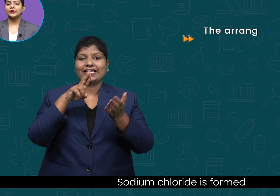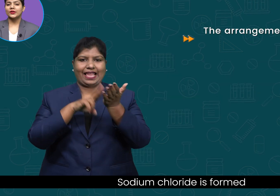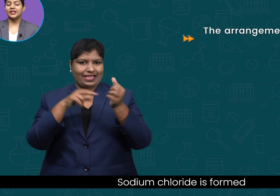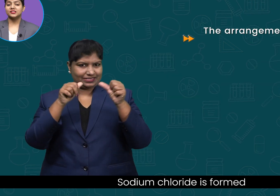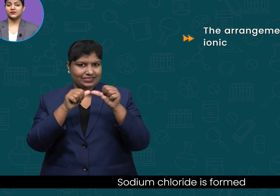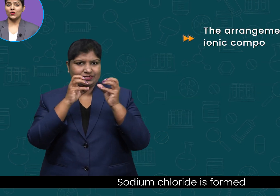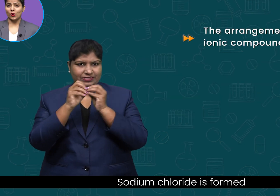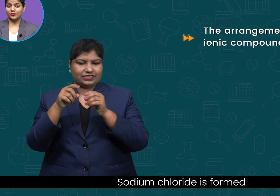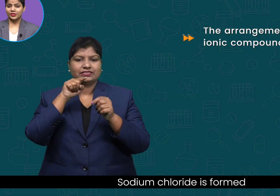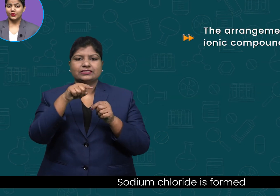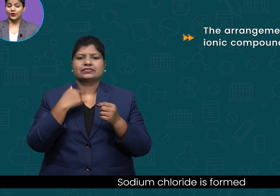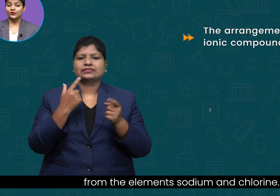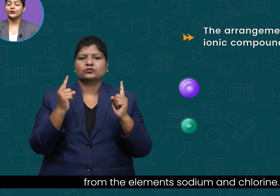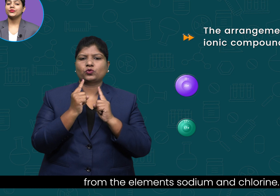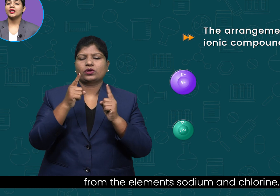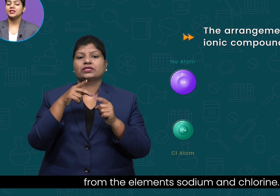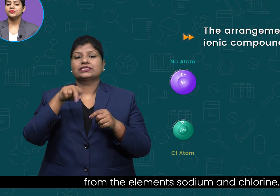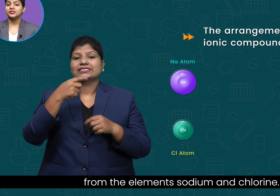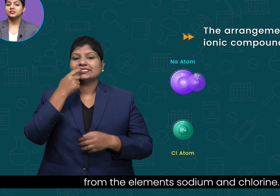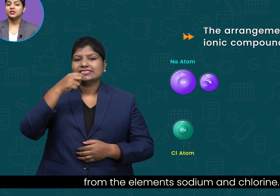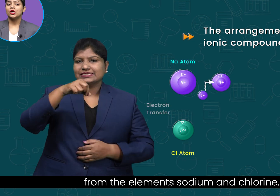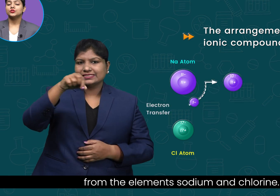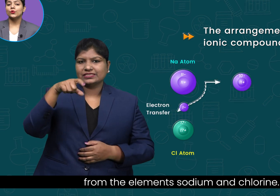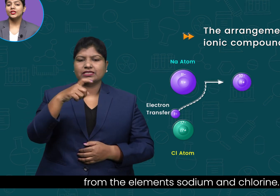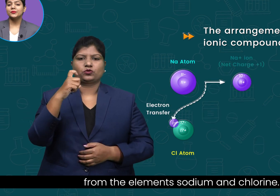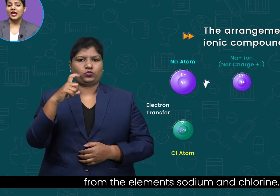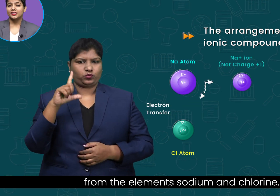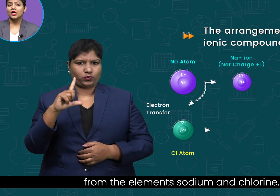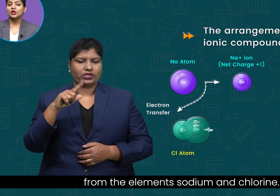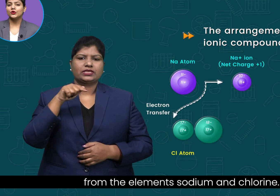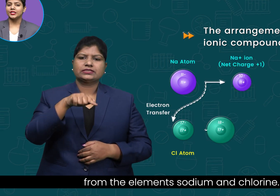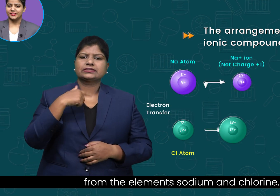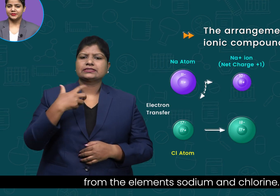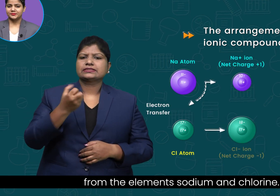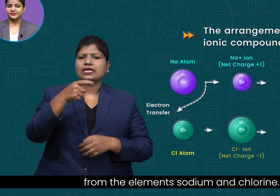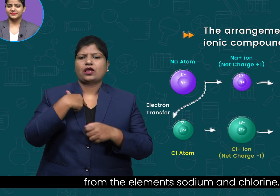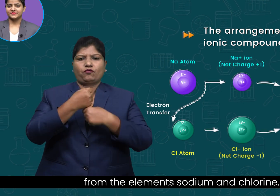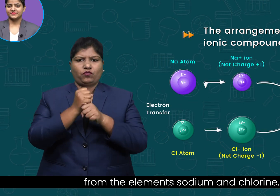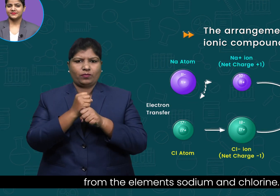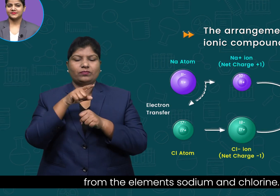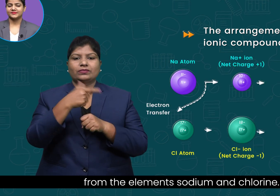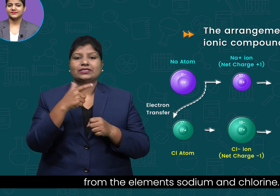Sodium chloride is formed from the element sodium and chlorine.